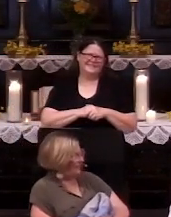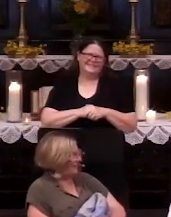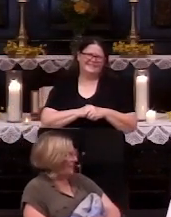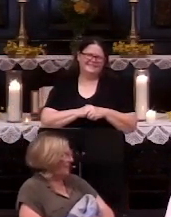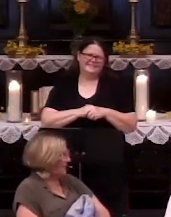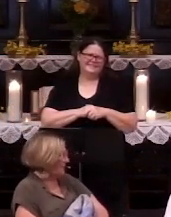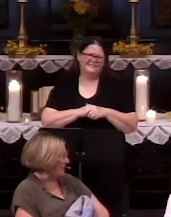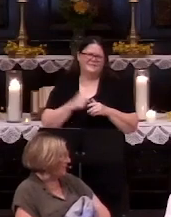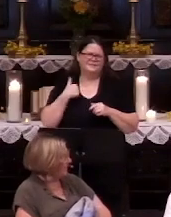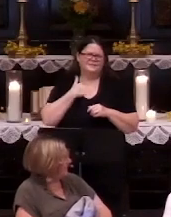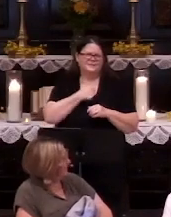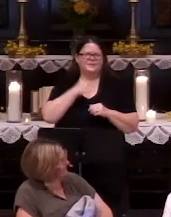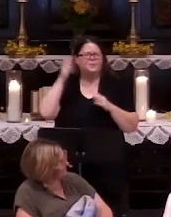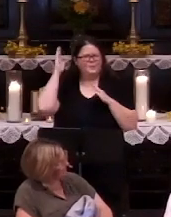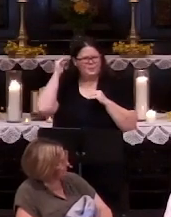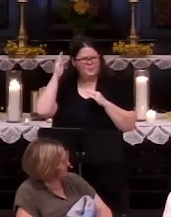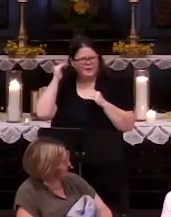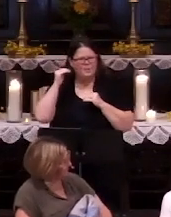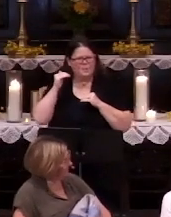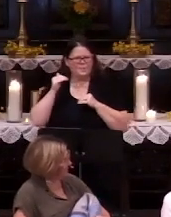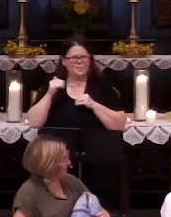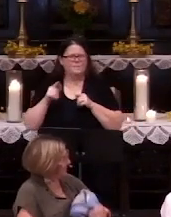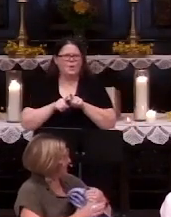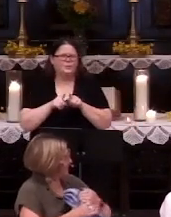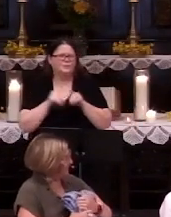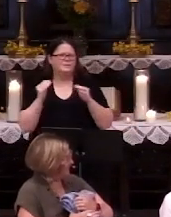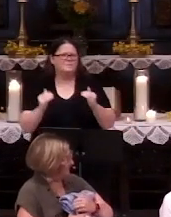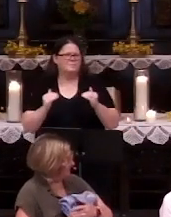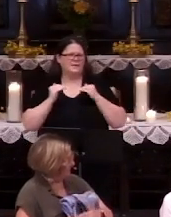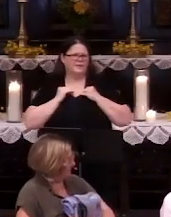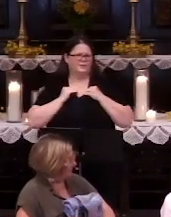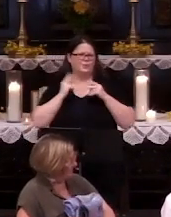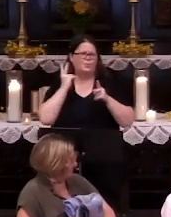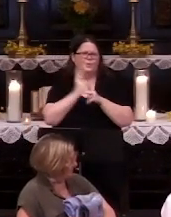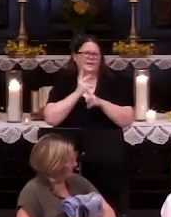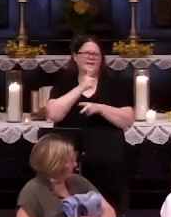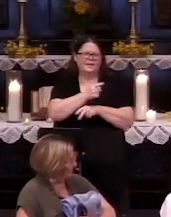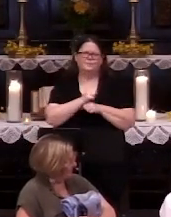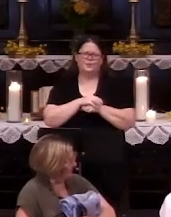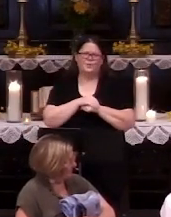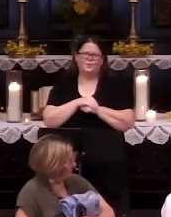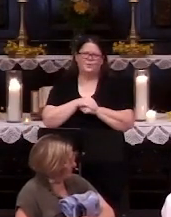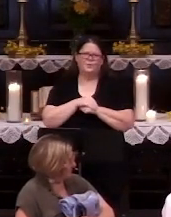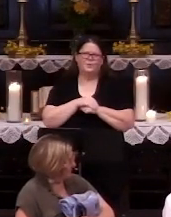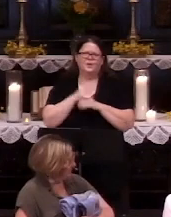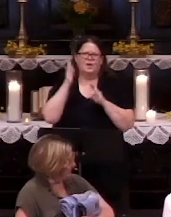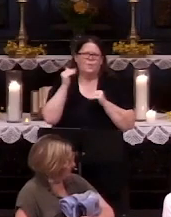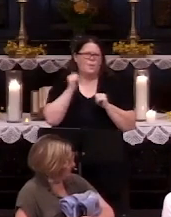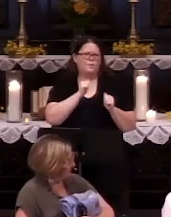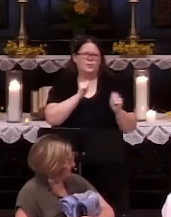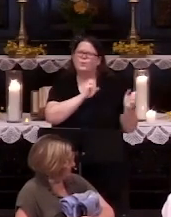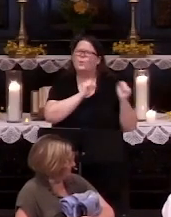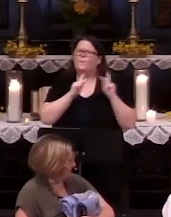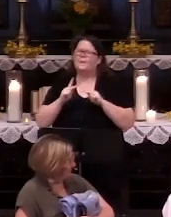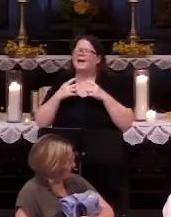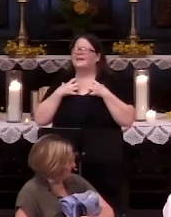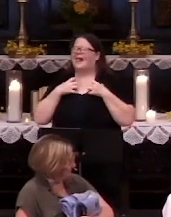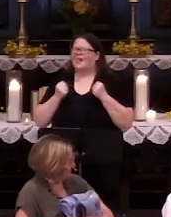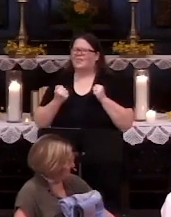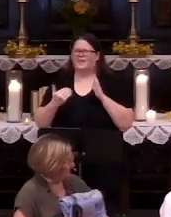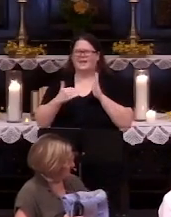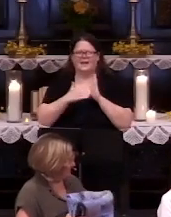Okay. We hope also that this quilt will sustain you and help you to return to good health. May it be